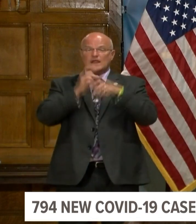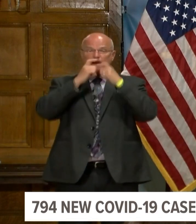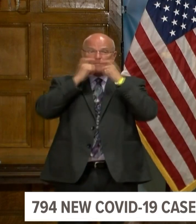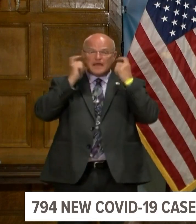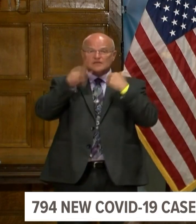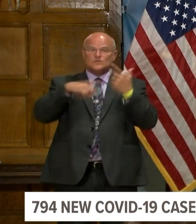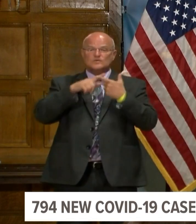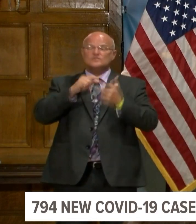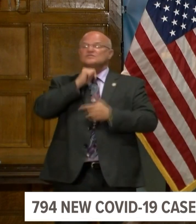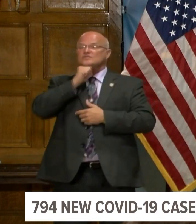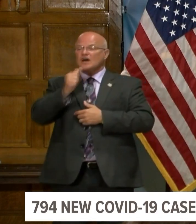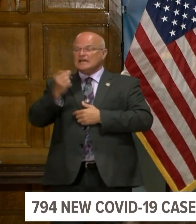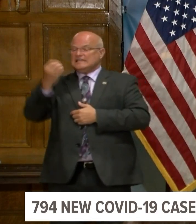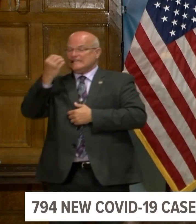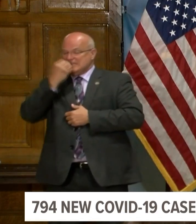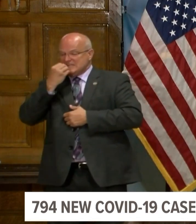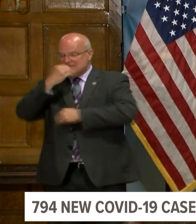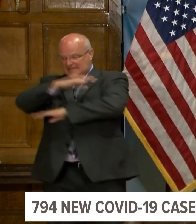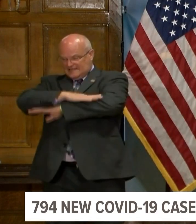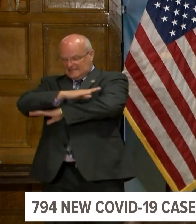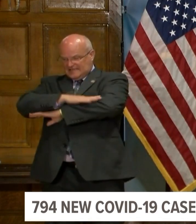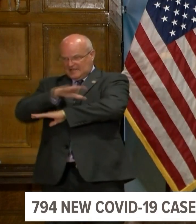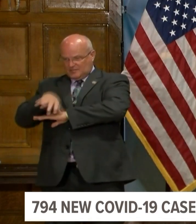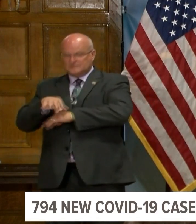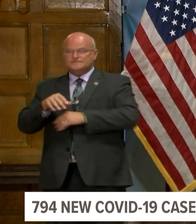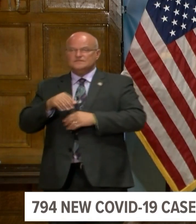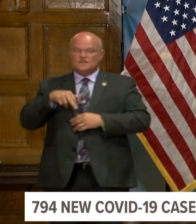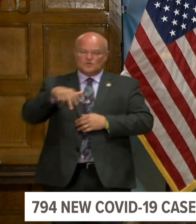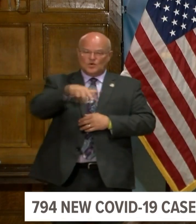not eating or being served at your table.